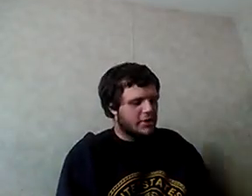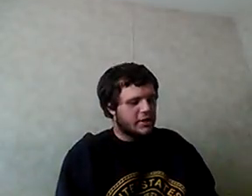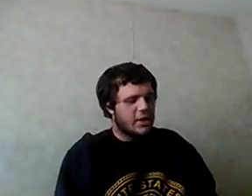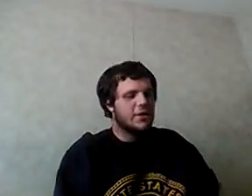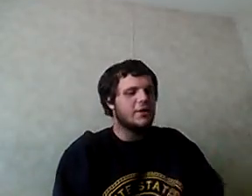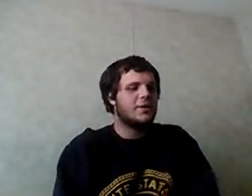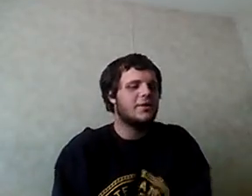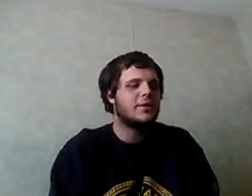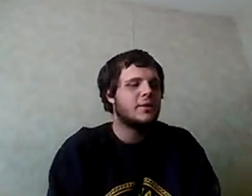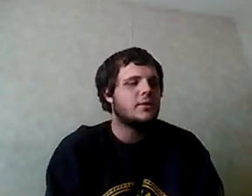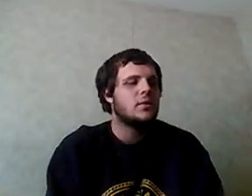freaking cat.